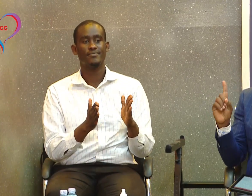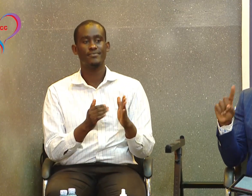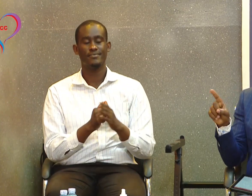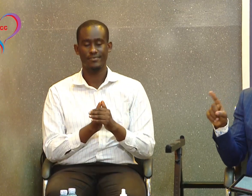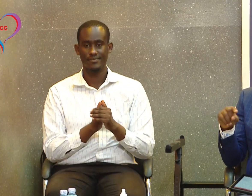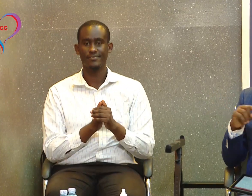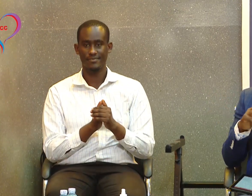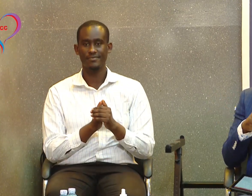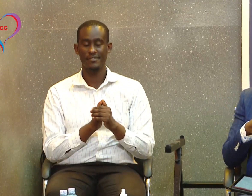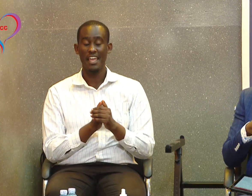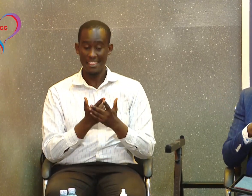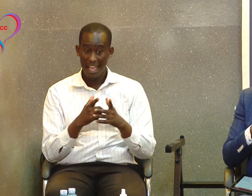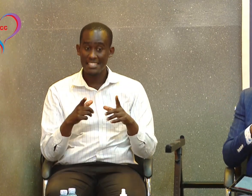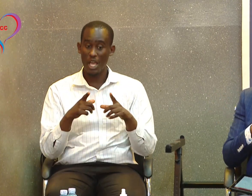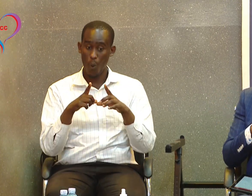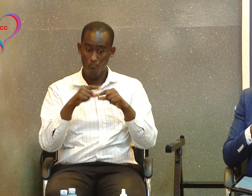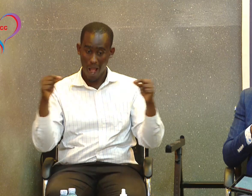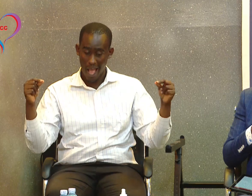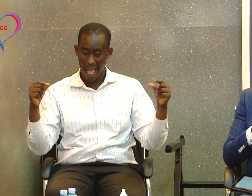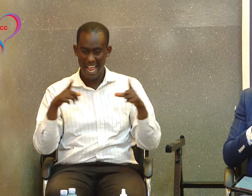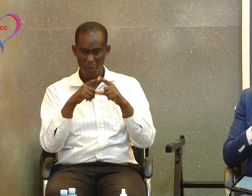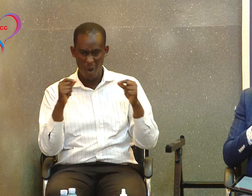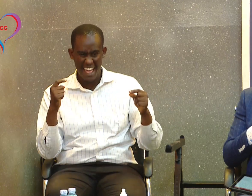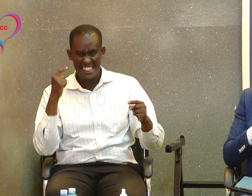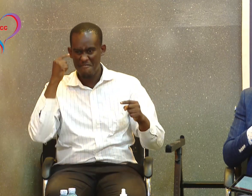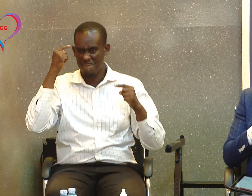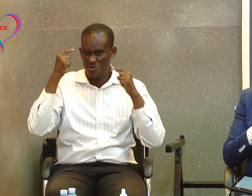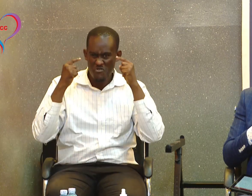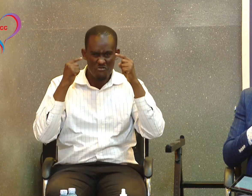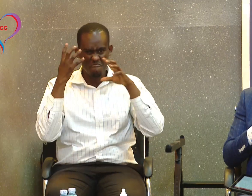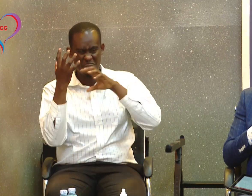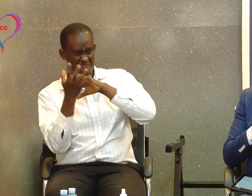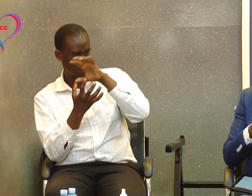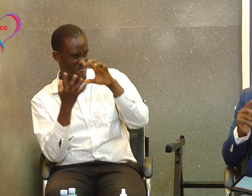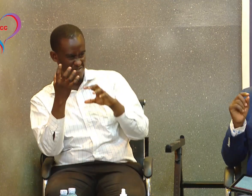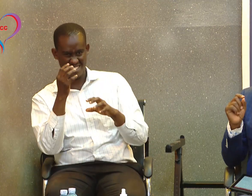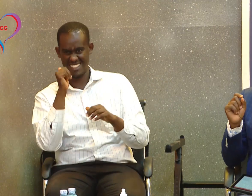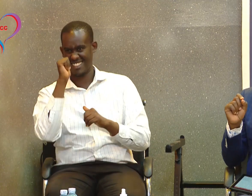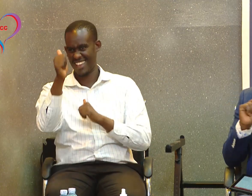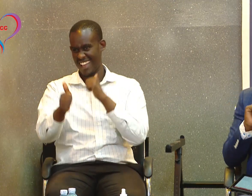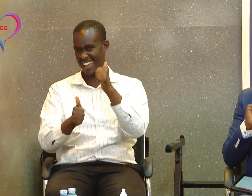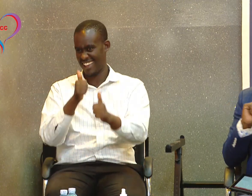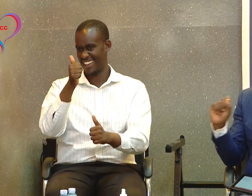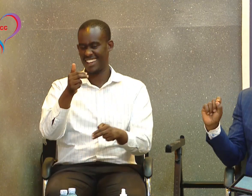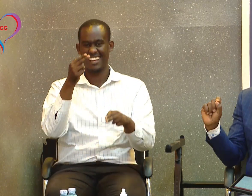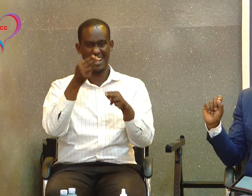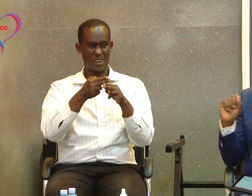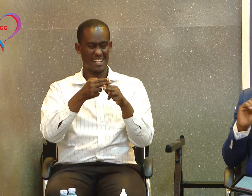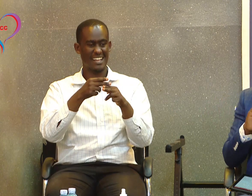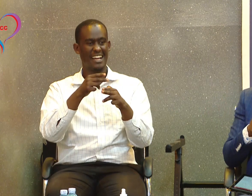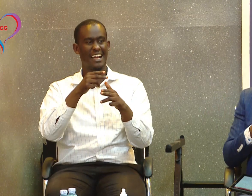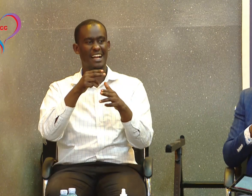word that disturbs us a lot. Kakati awajjawo ekigambo ekitera okutusumbuwa ennyo. Which is called